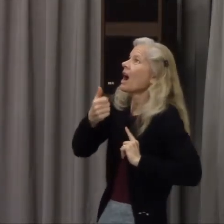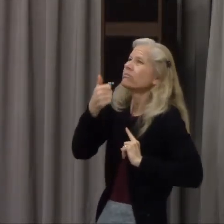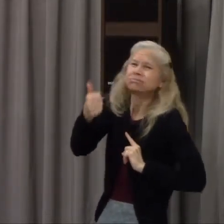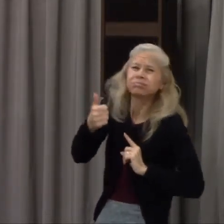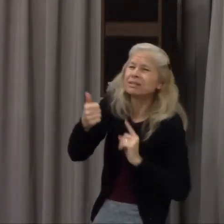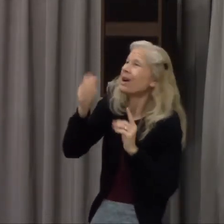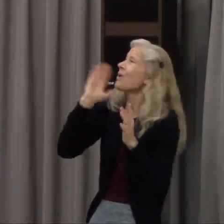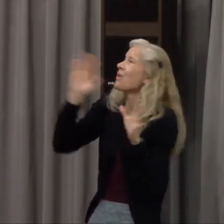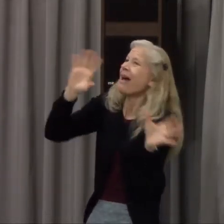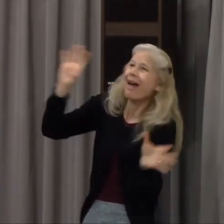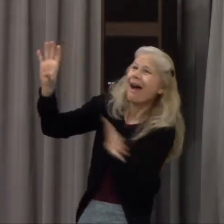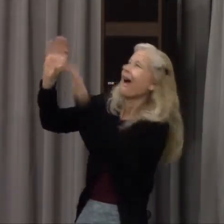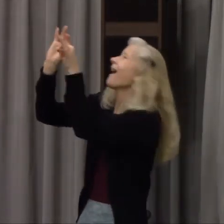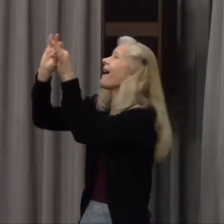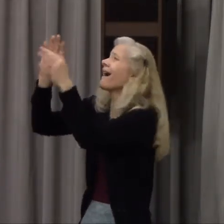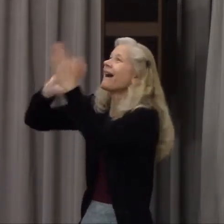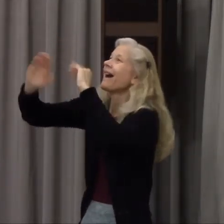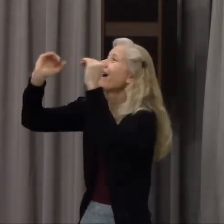with it, because you're commanded of God.